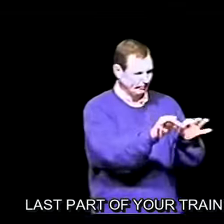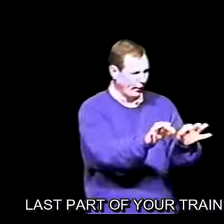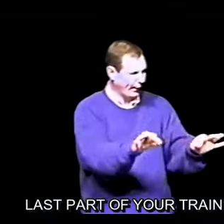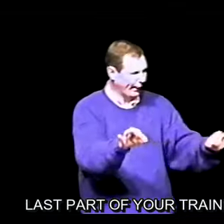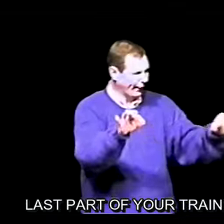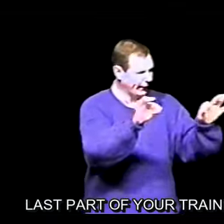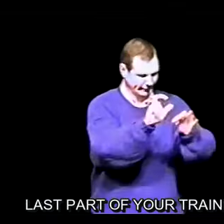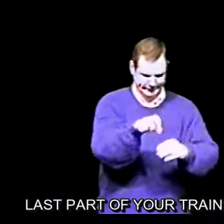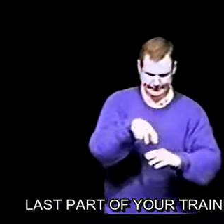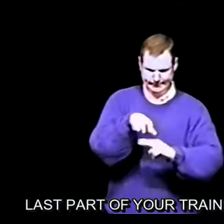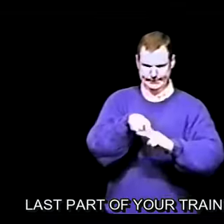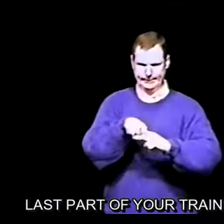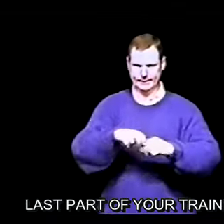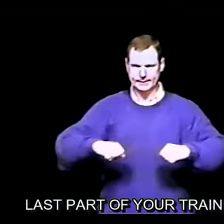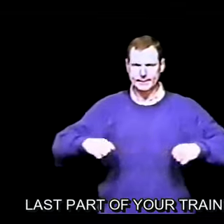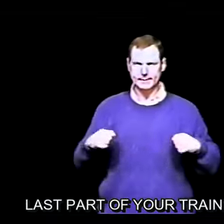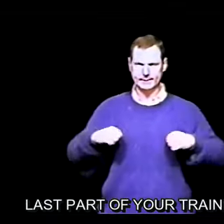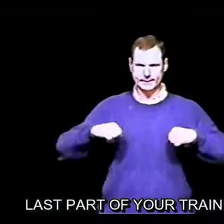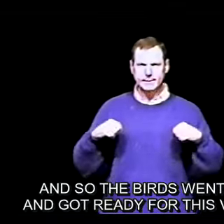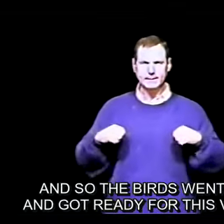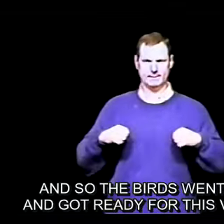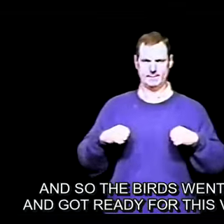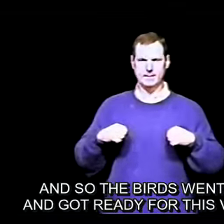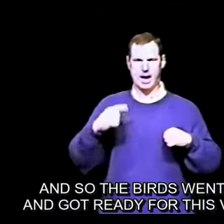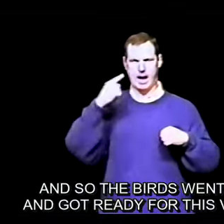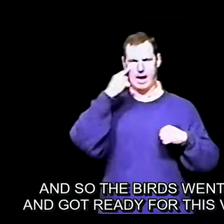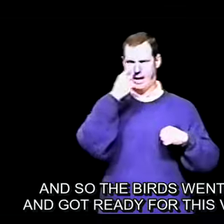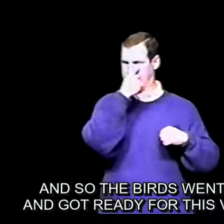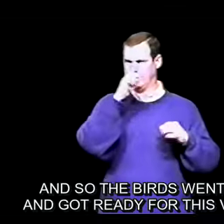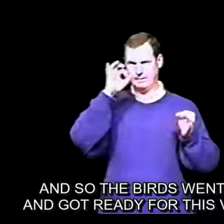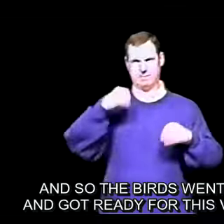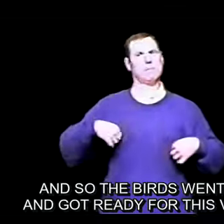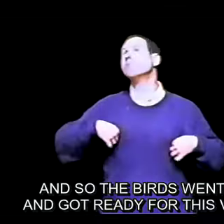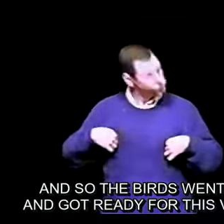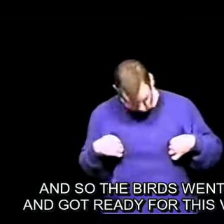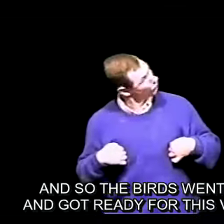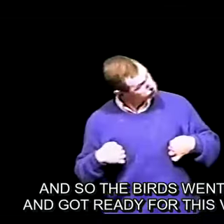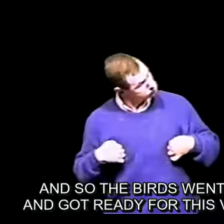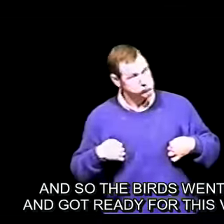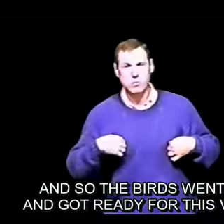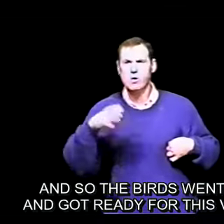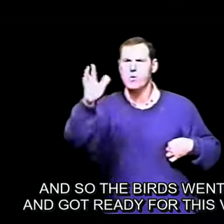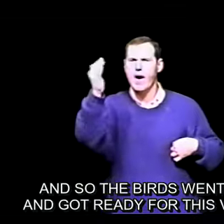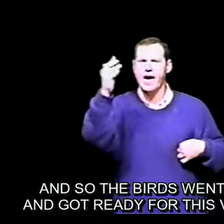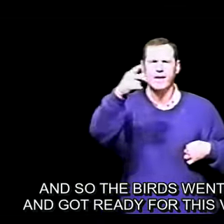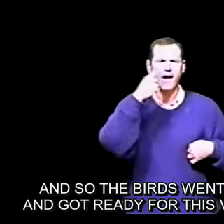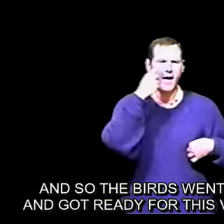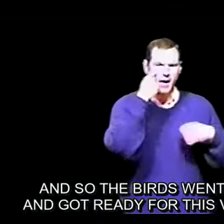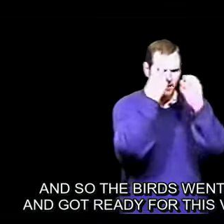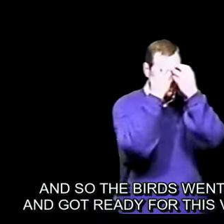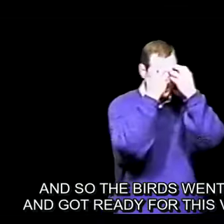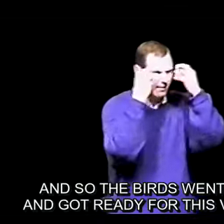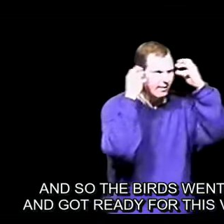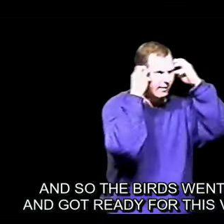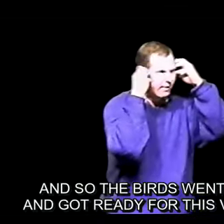your training." And so the birds went in and got ready for this